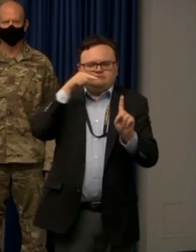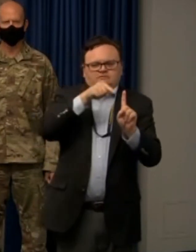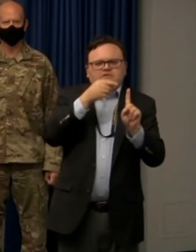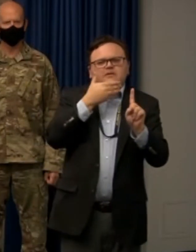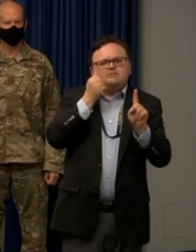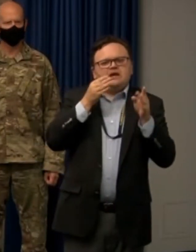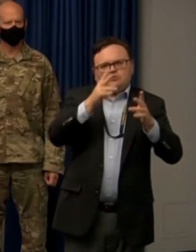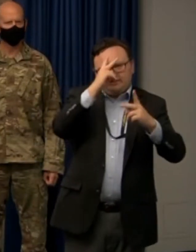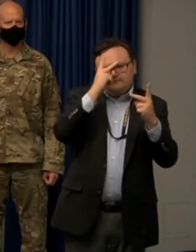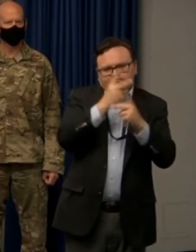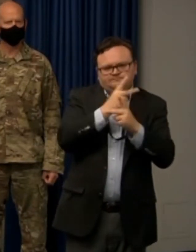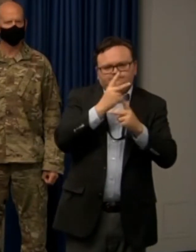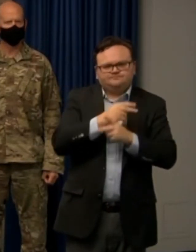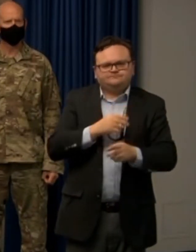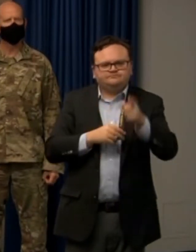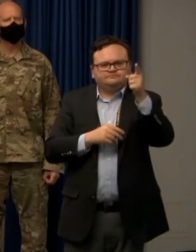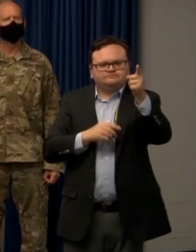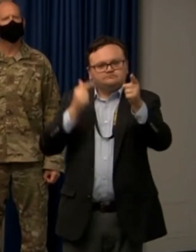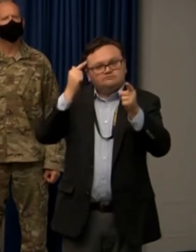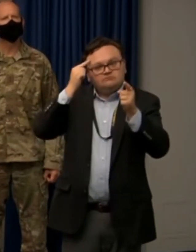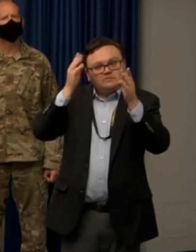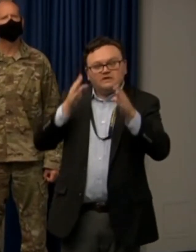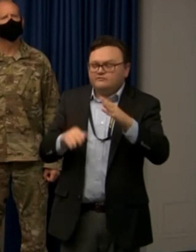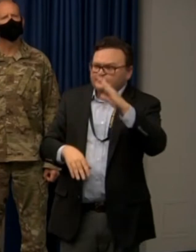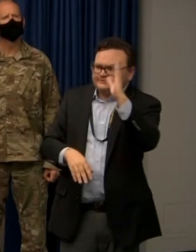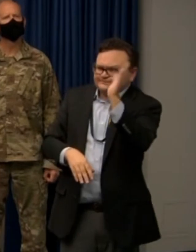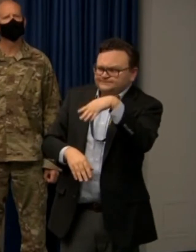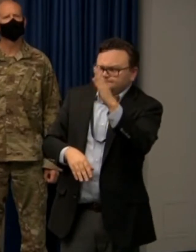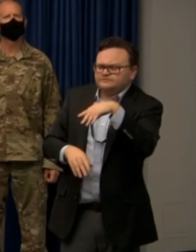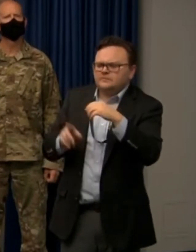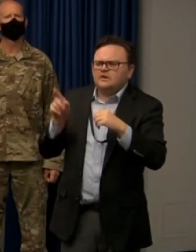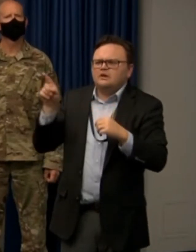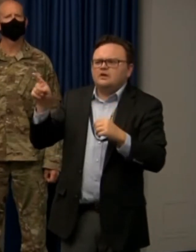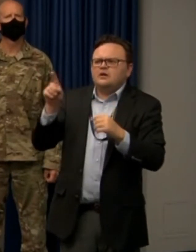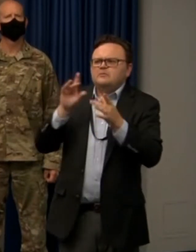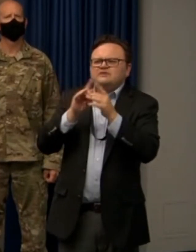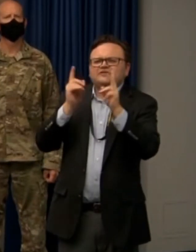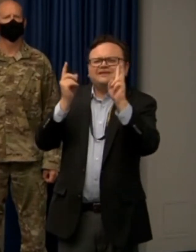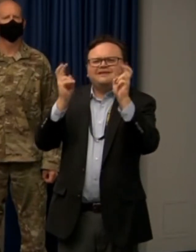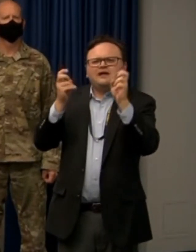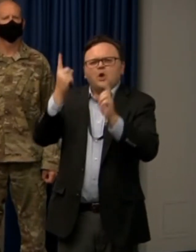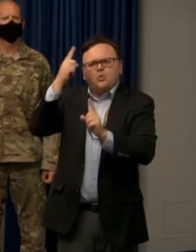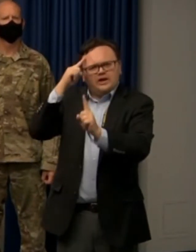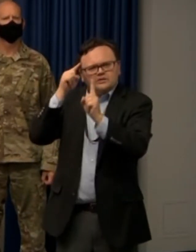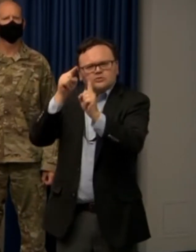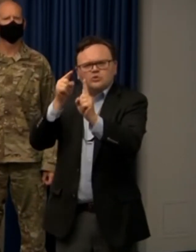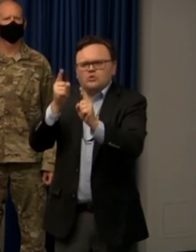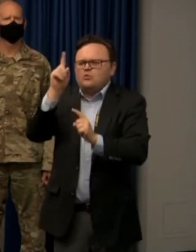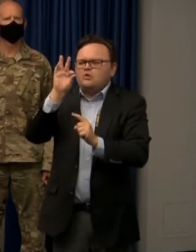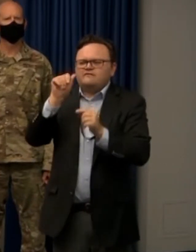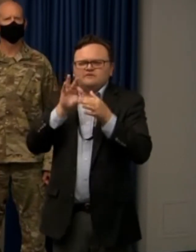Governor, you announced the new initiative, the One Goal, One Florida initiative. It's largely the